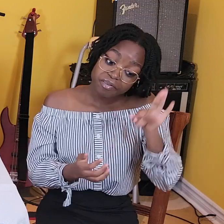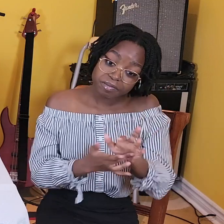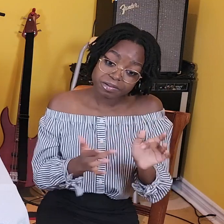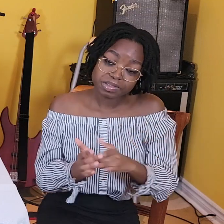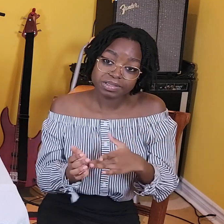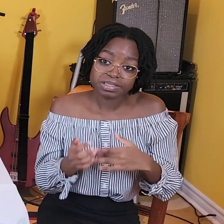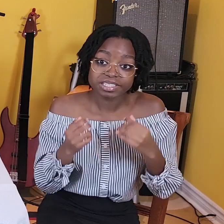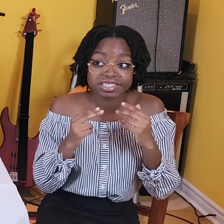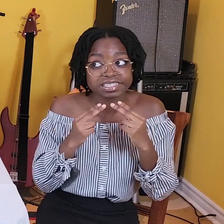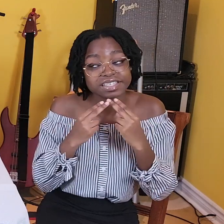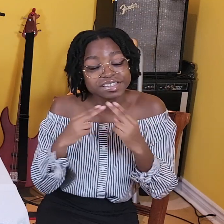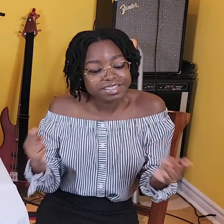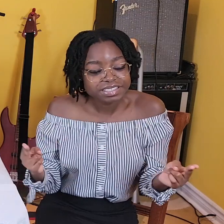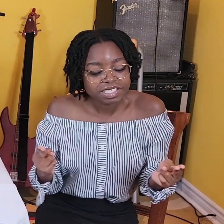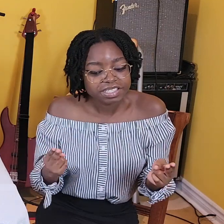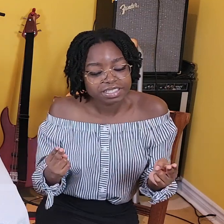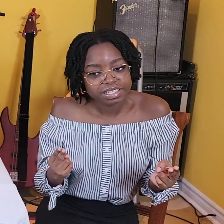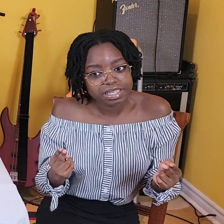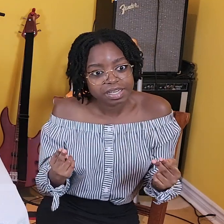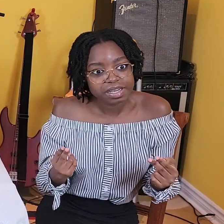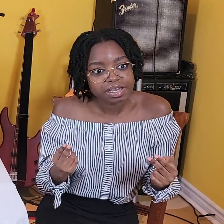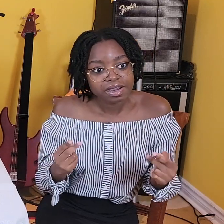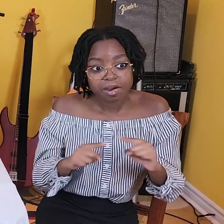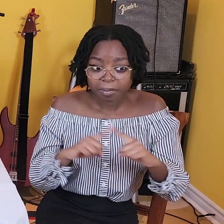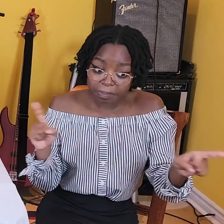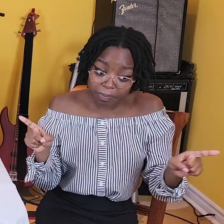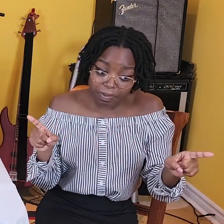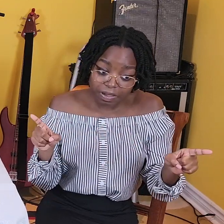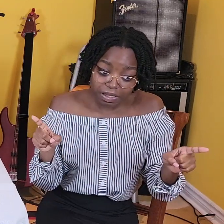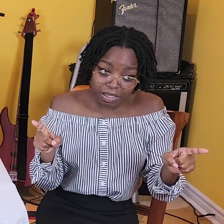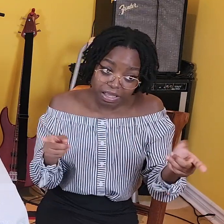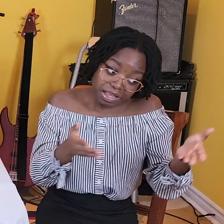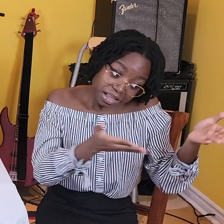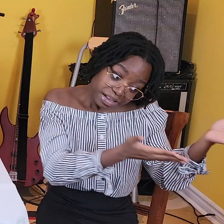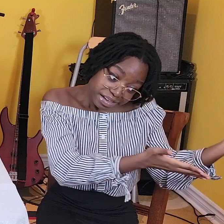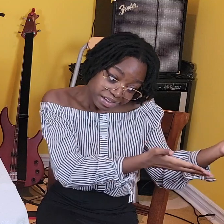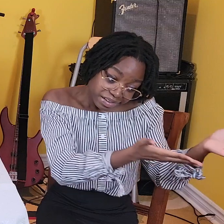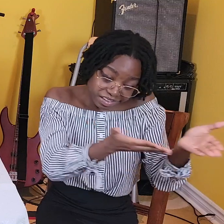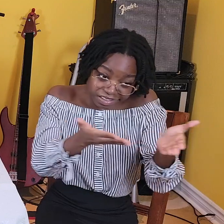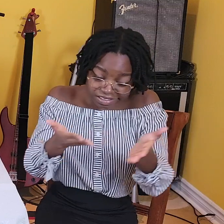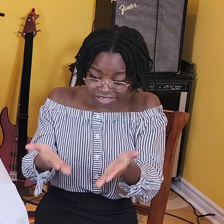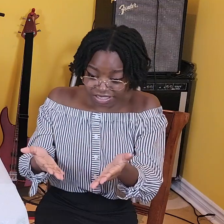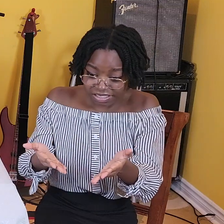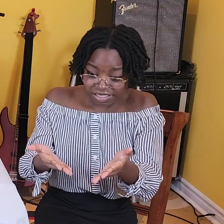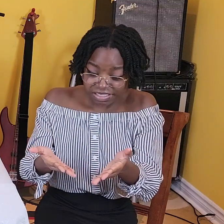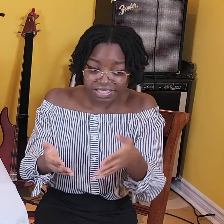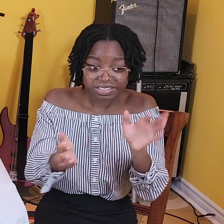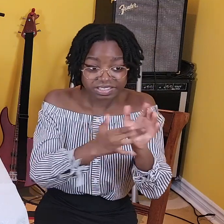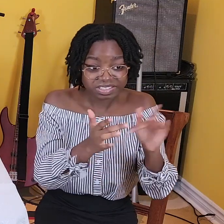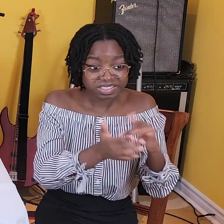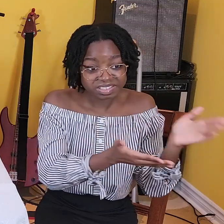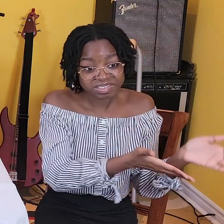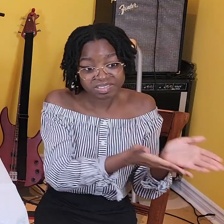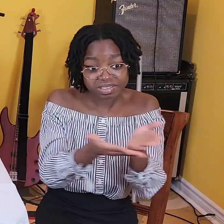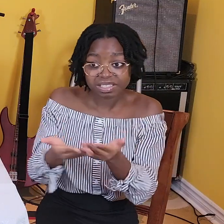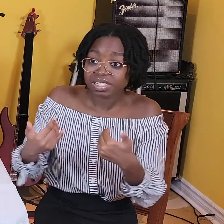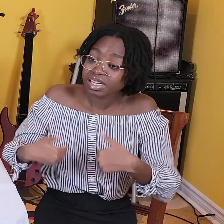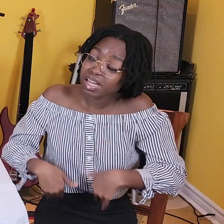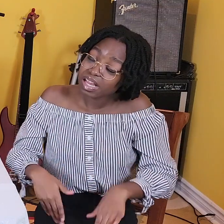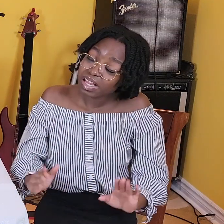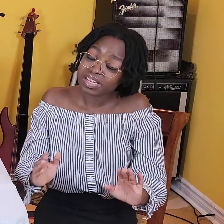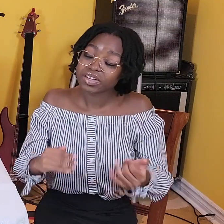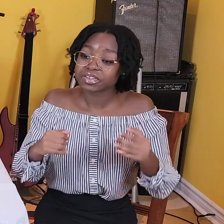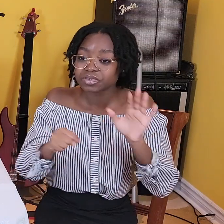He found no fault in him, yet he gave them the permission to crucify him. You see, so